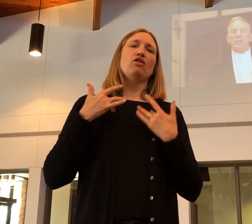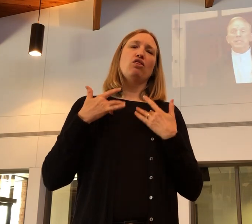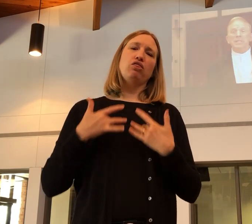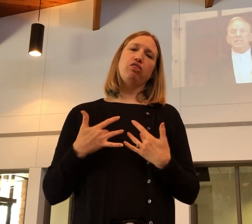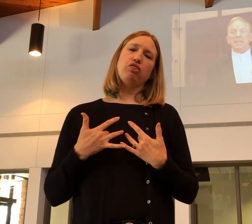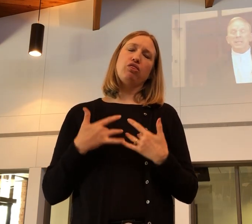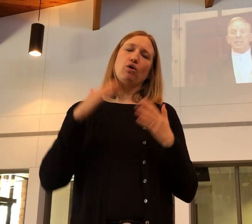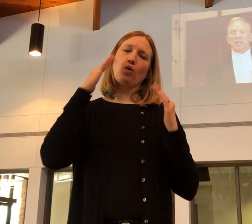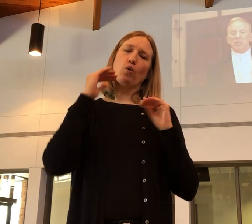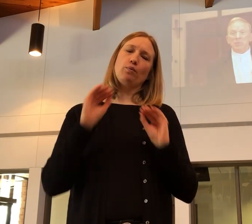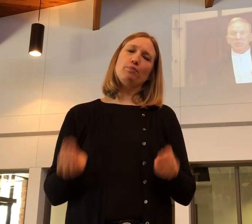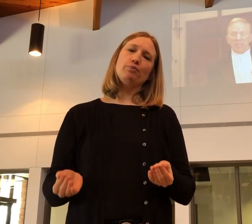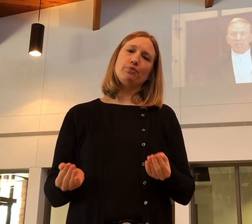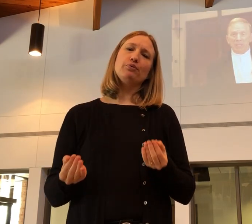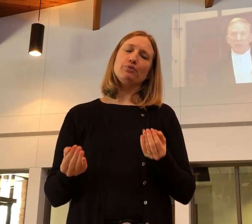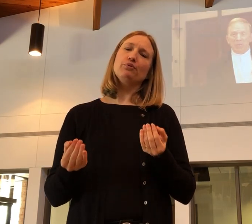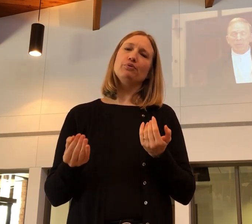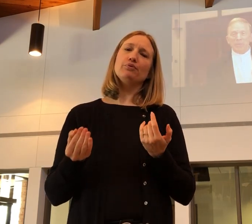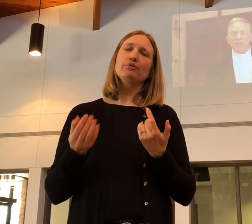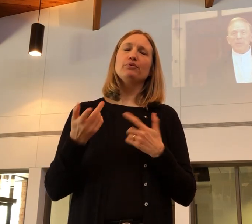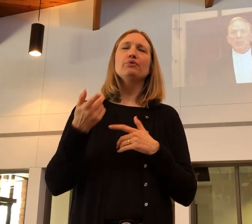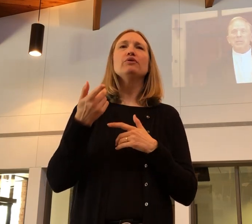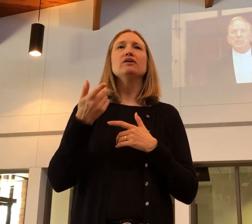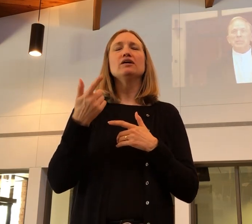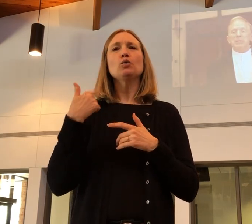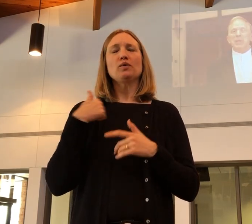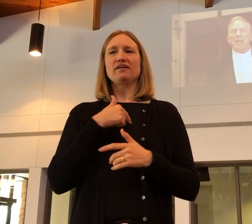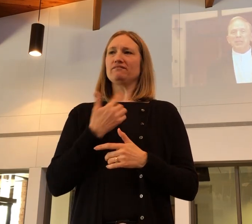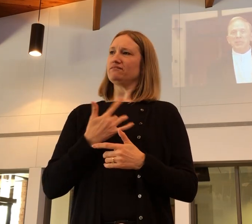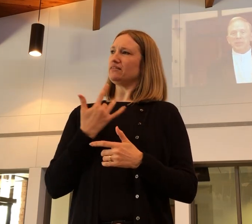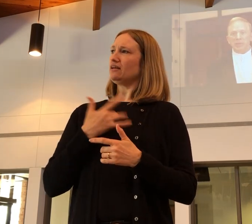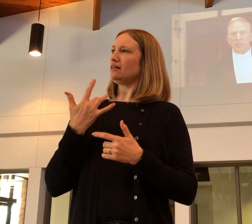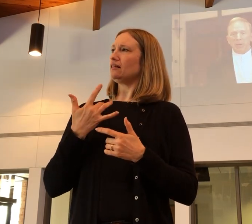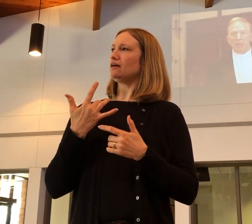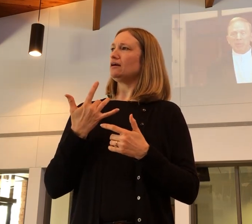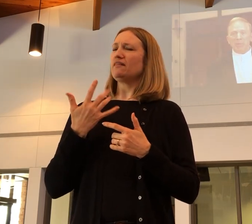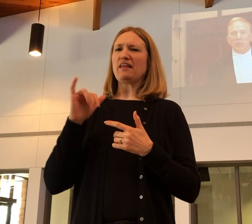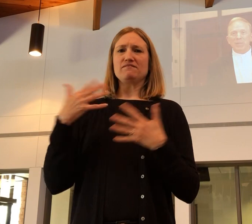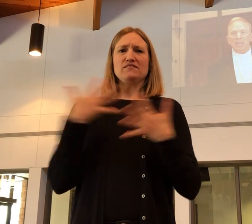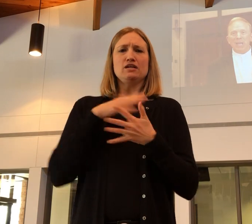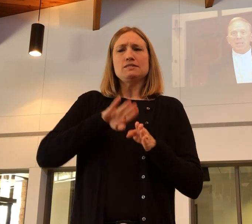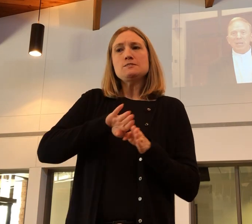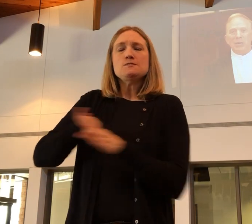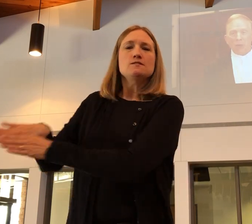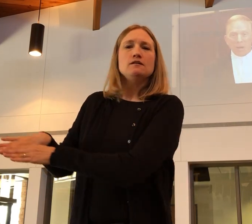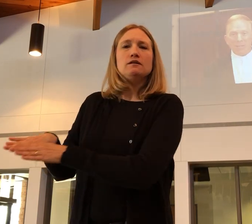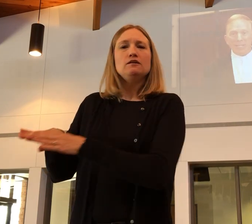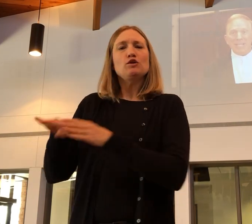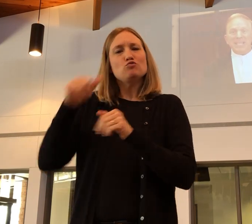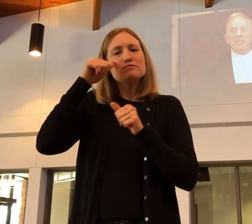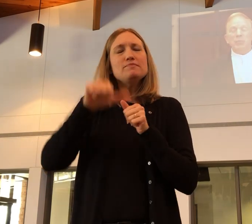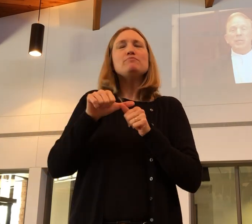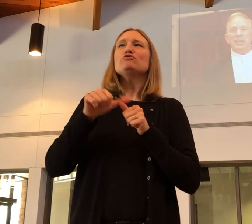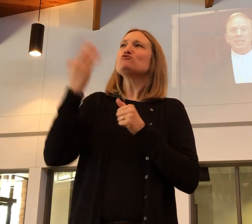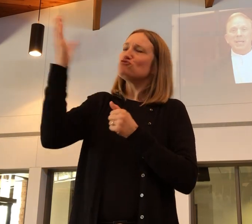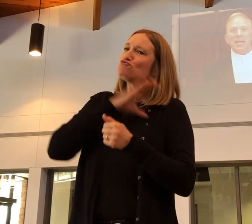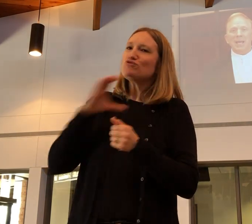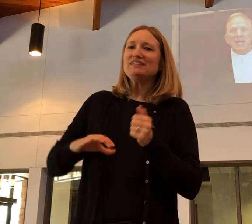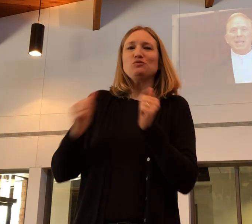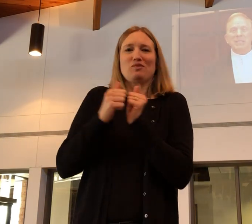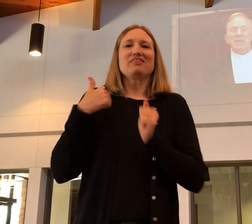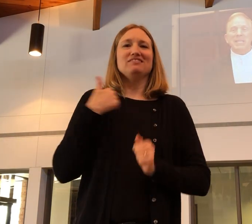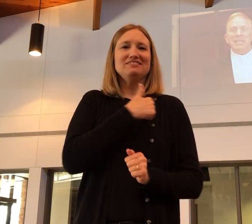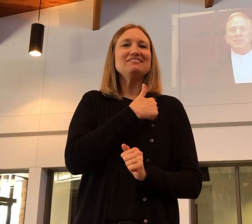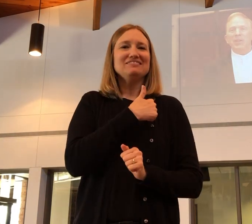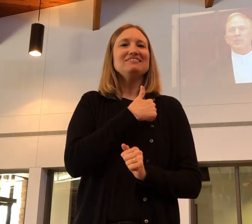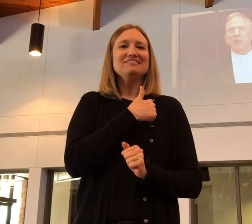and hopelessness that comes with feeling alone, that we can beat back the fear by remembering that Christ is with us